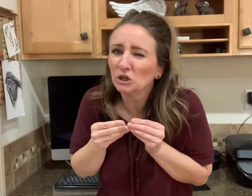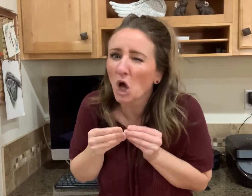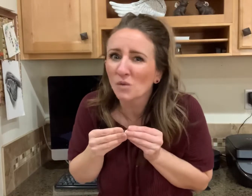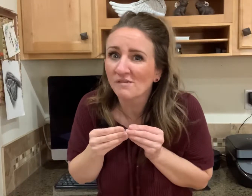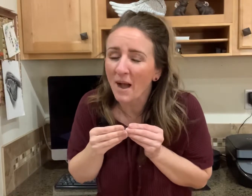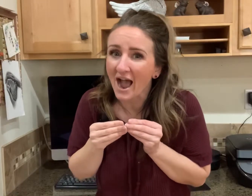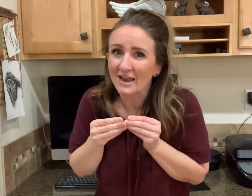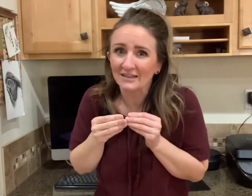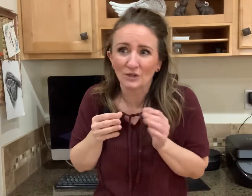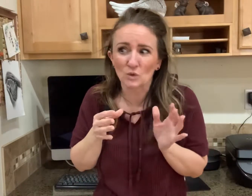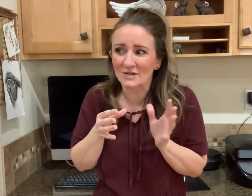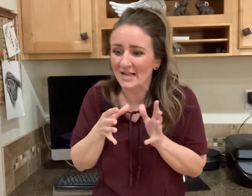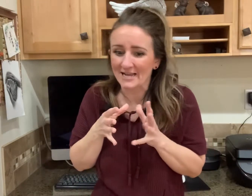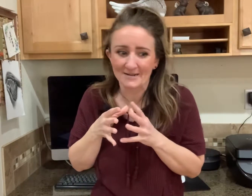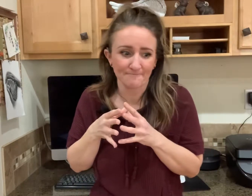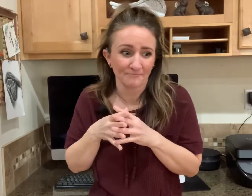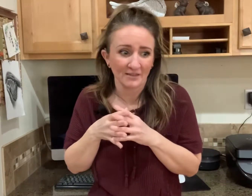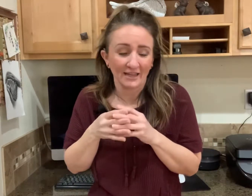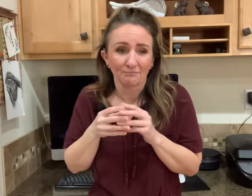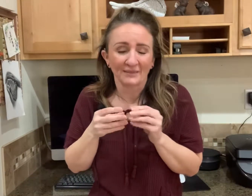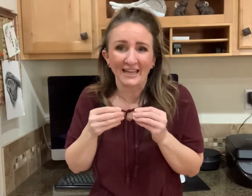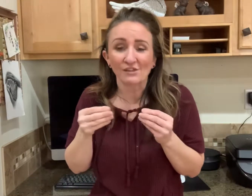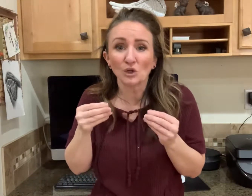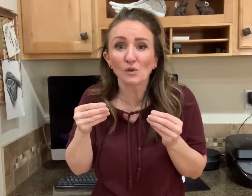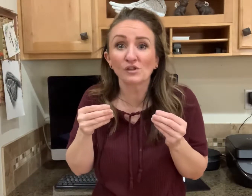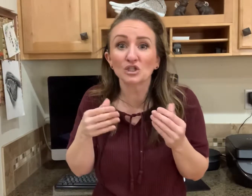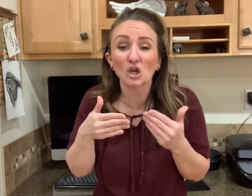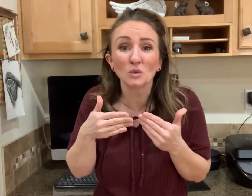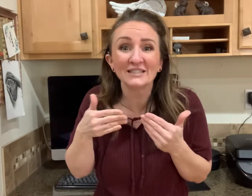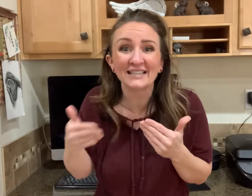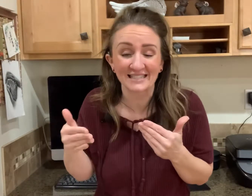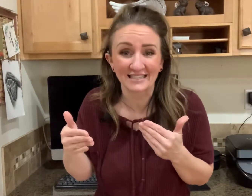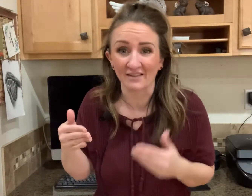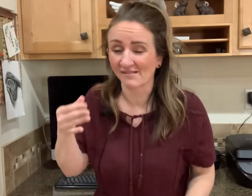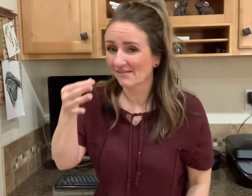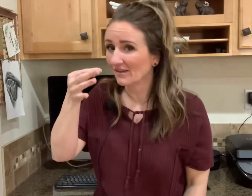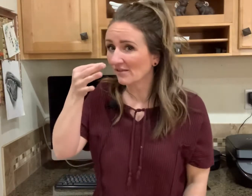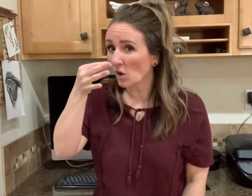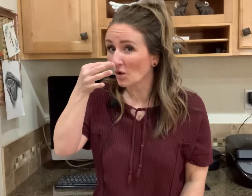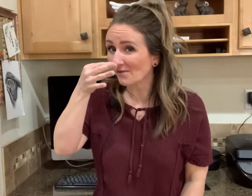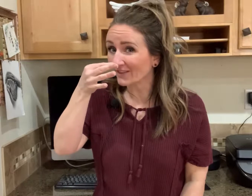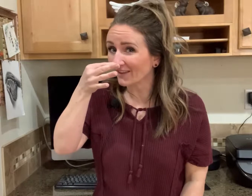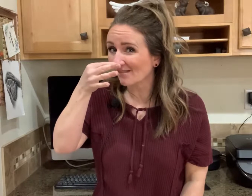close by, or like it's used to show distance. So it goes like this.